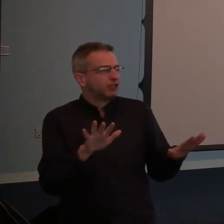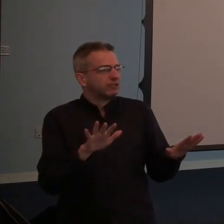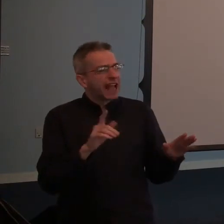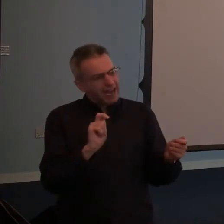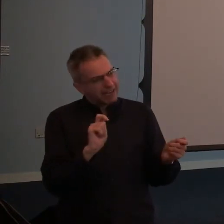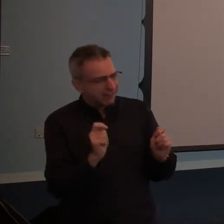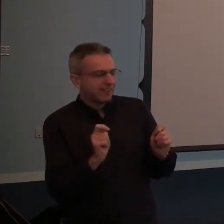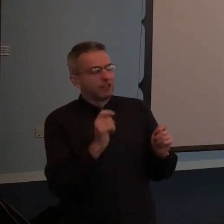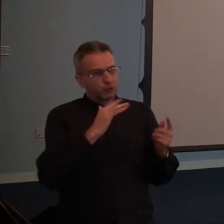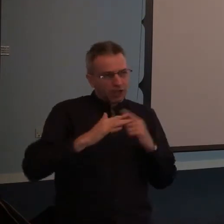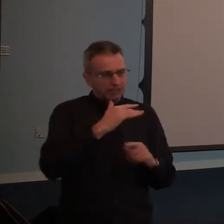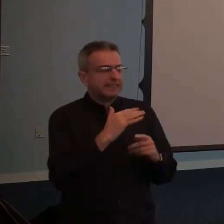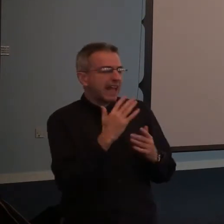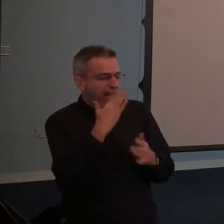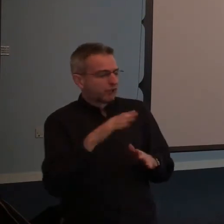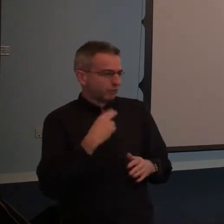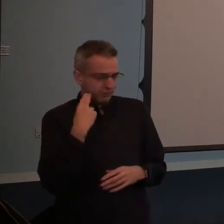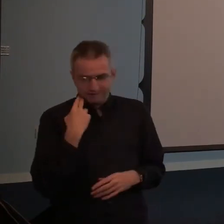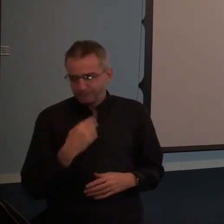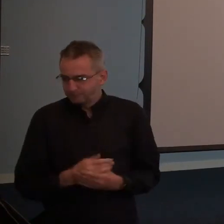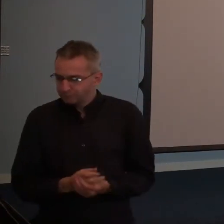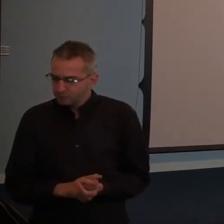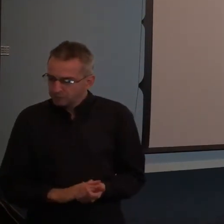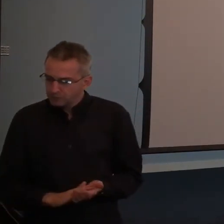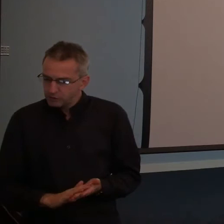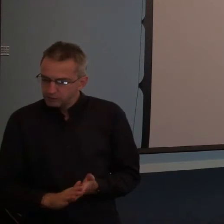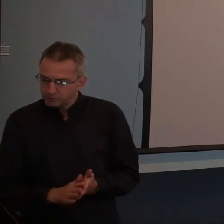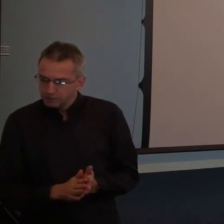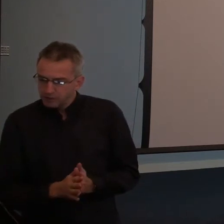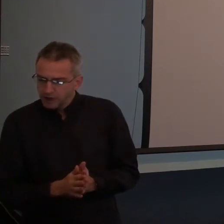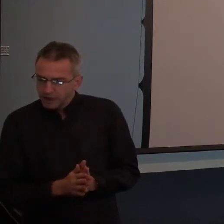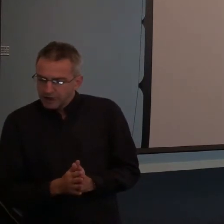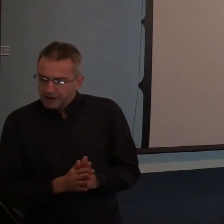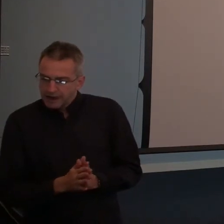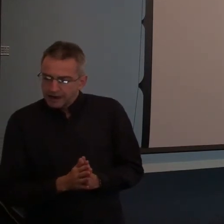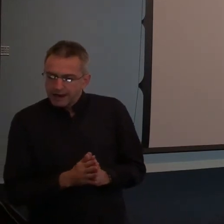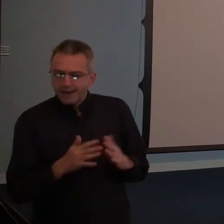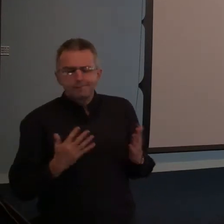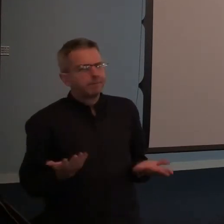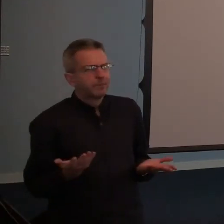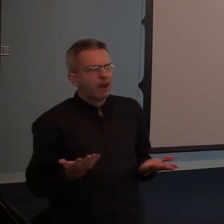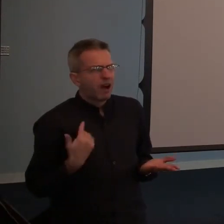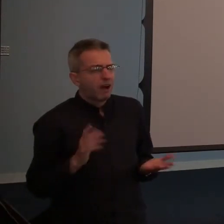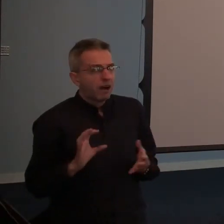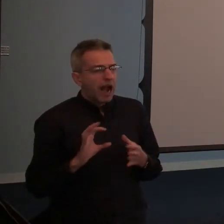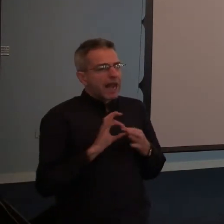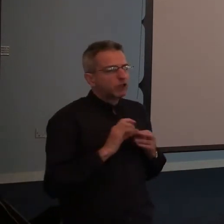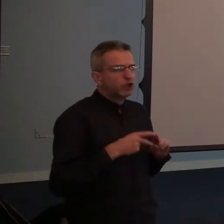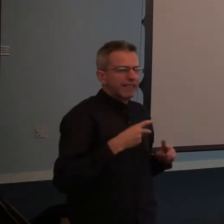Because that's why it's important to keep teaching deaf culture, the role of deaf people in society, and other aspects of